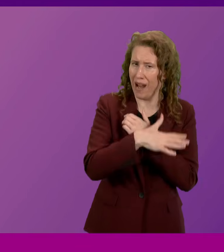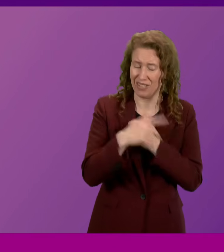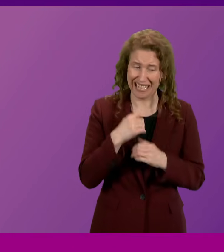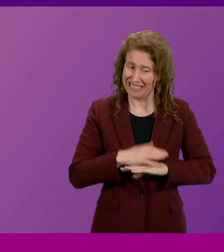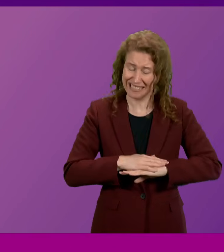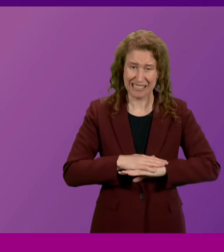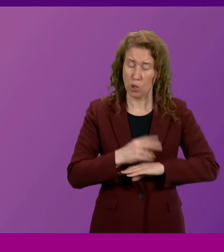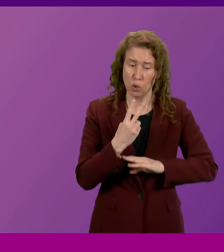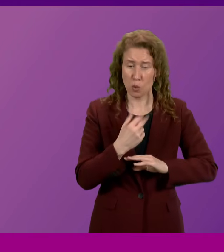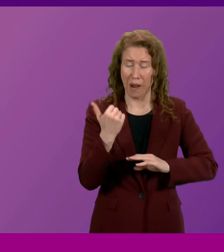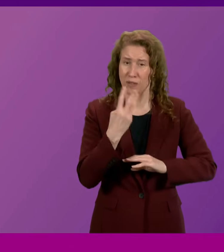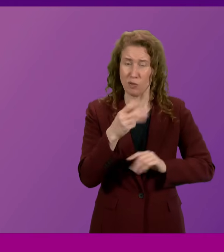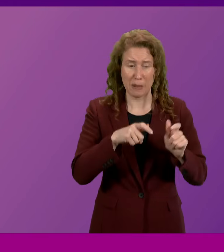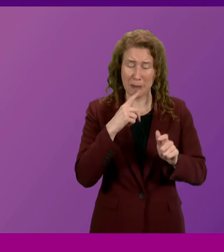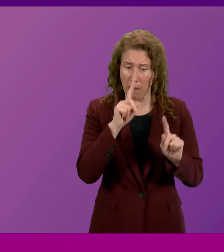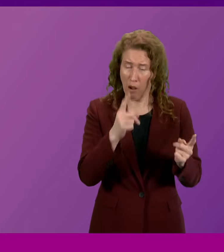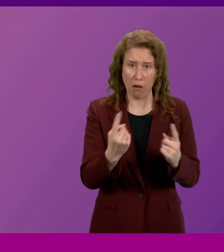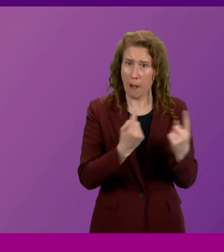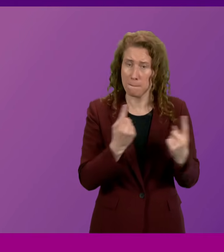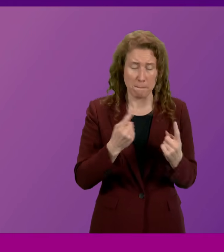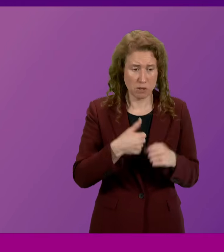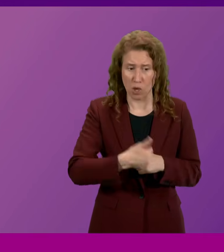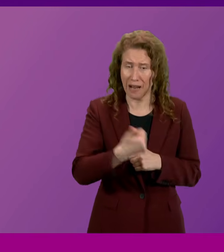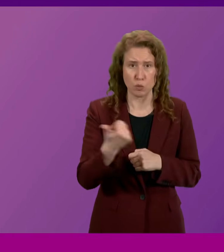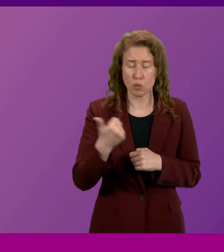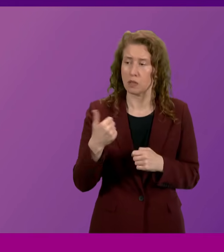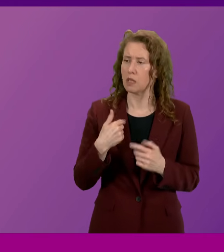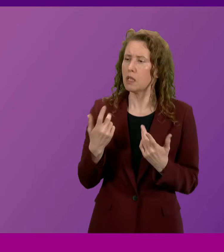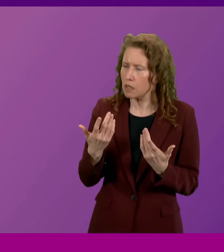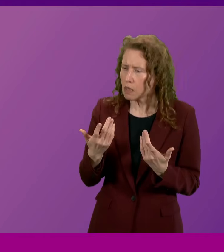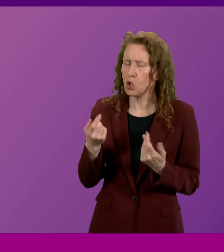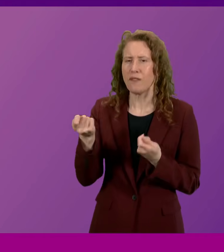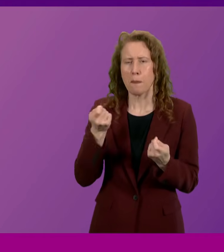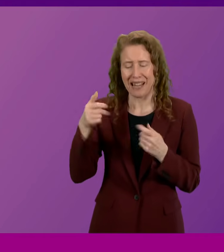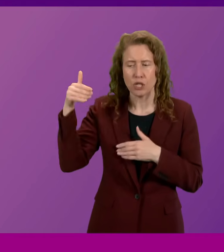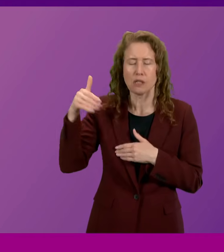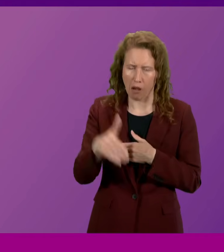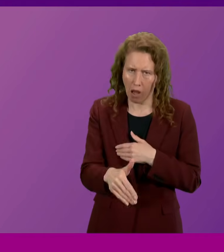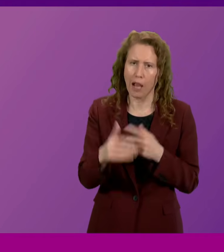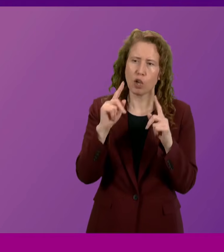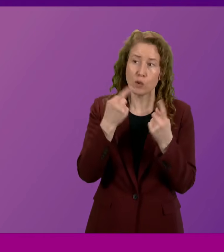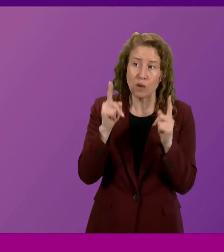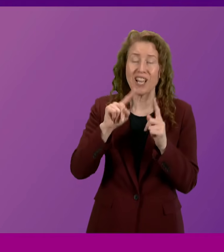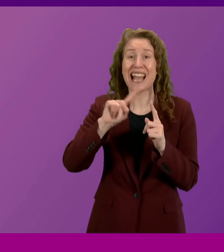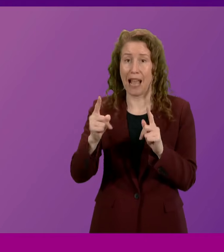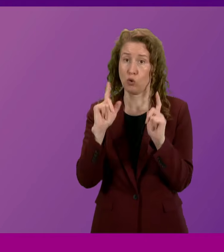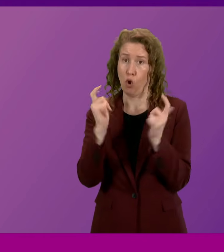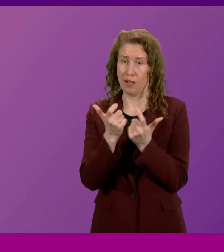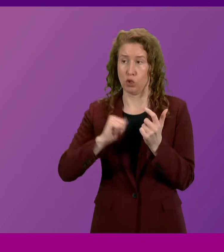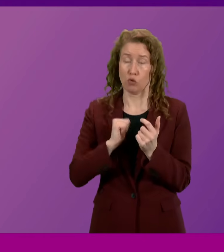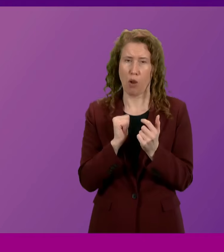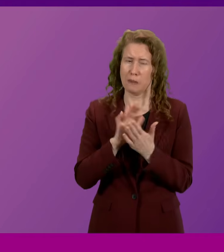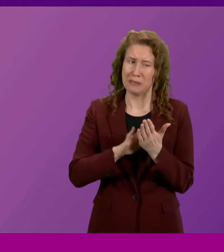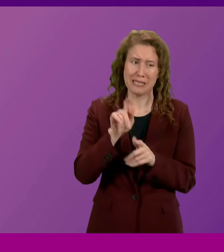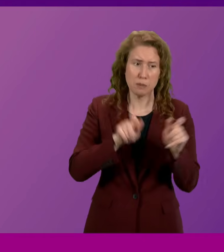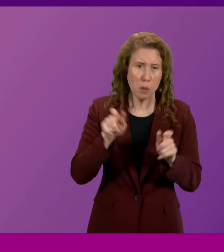2 and 3 people away. The SNP's managed decline of universities and colleges in Scotland is leaving Scotland's most disadvantaged